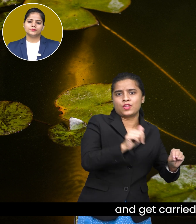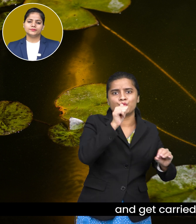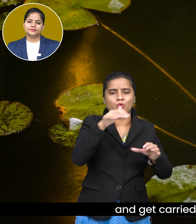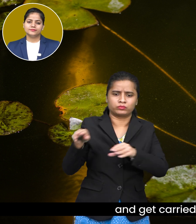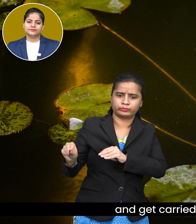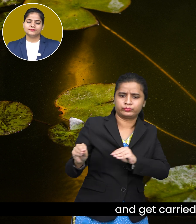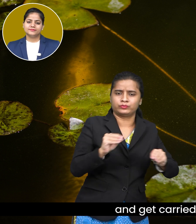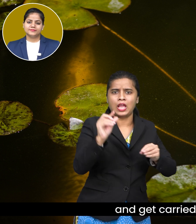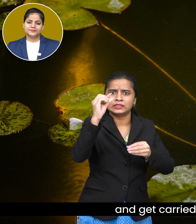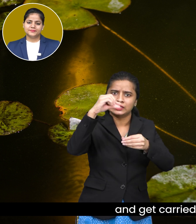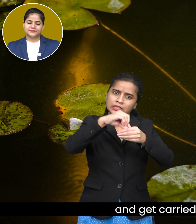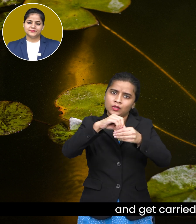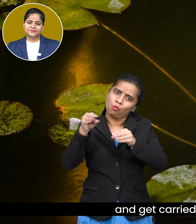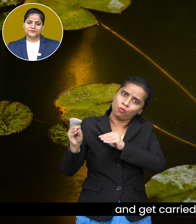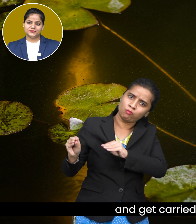water.